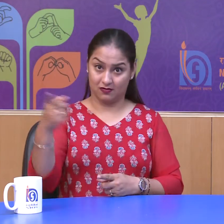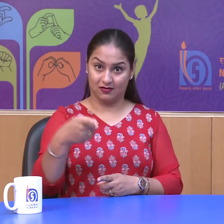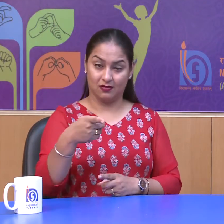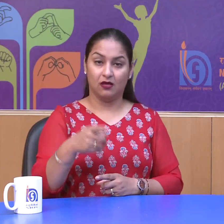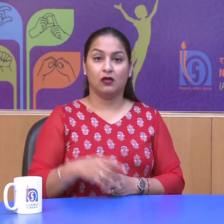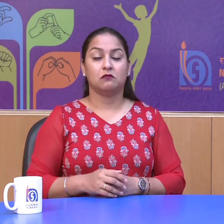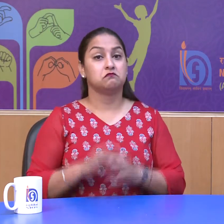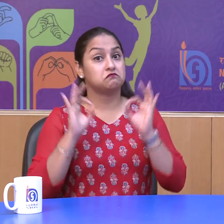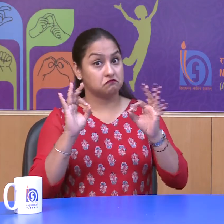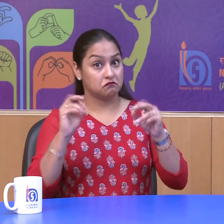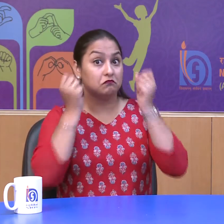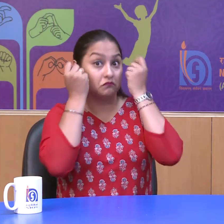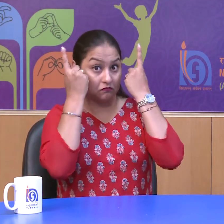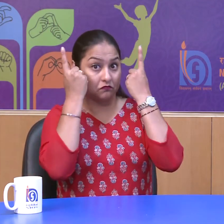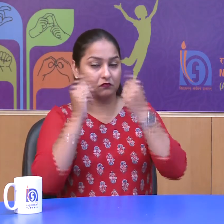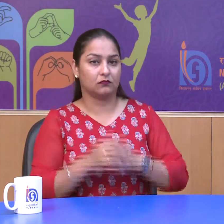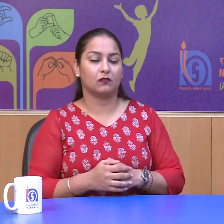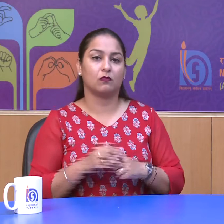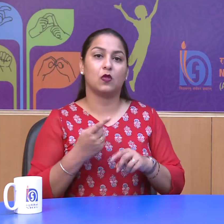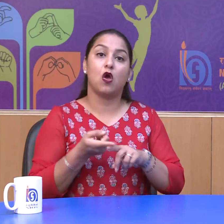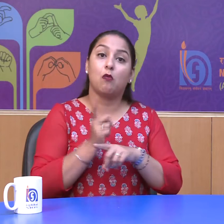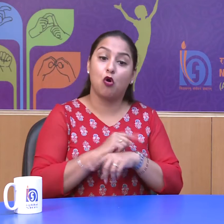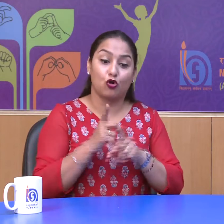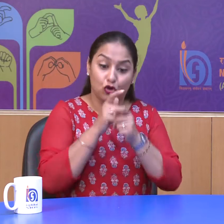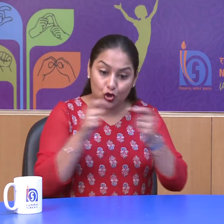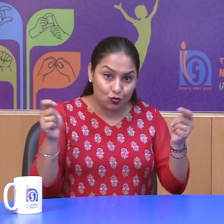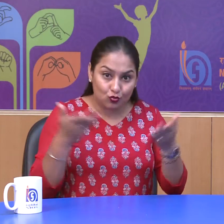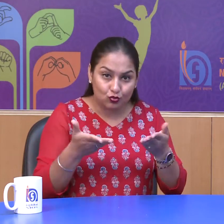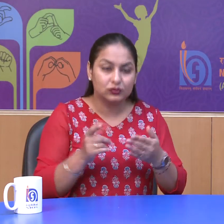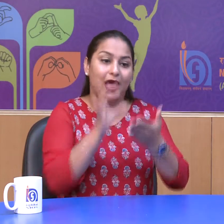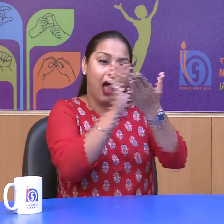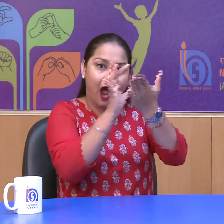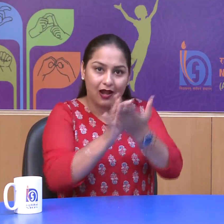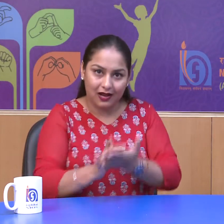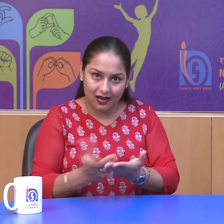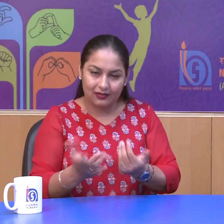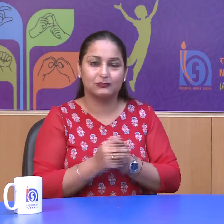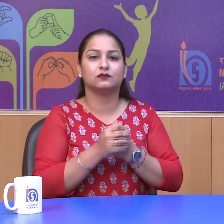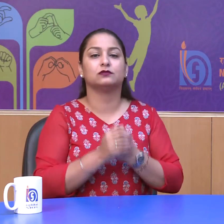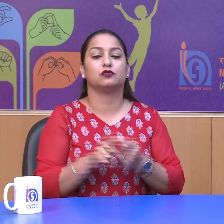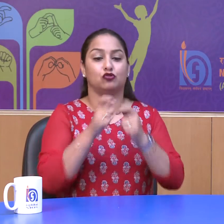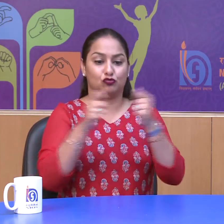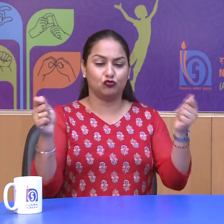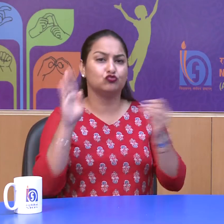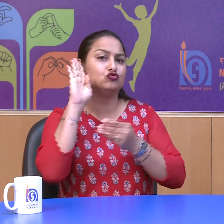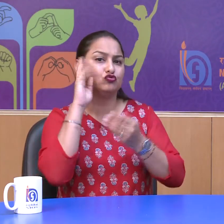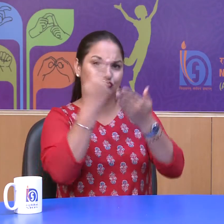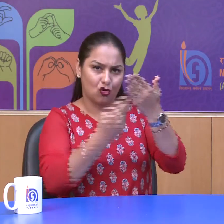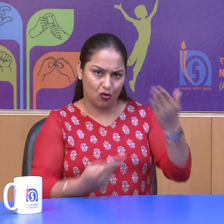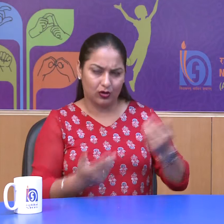well aware, the news item, articles, news stories, letters to